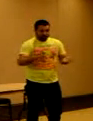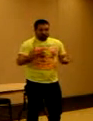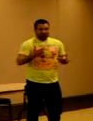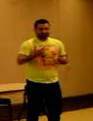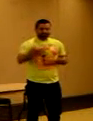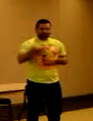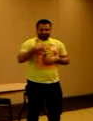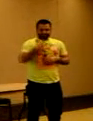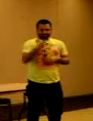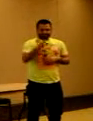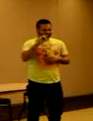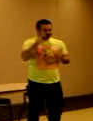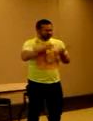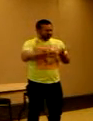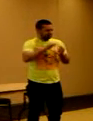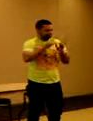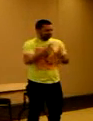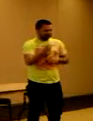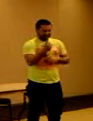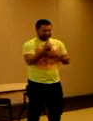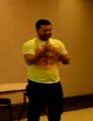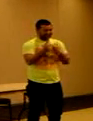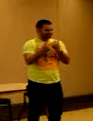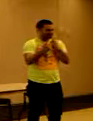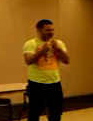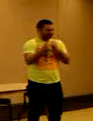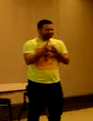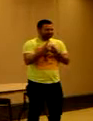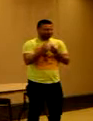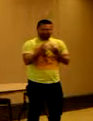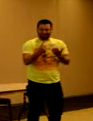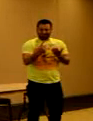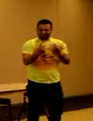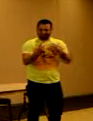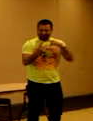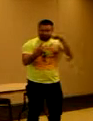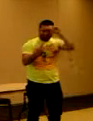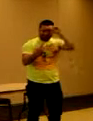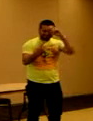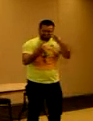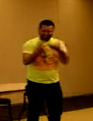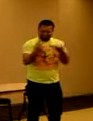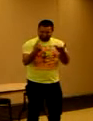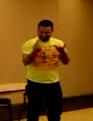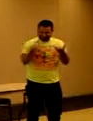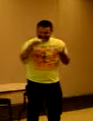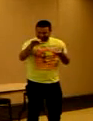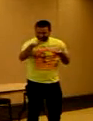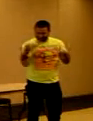The first time I came here, I noticed that the interpreters, I wasn't really